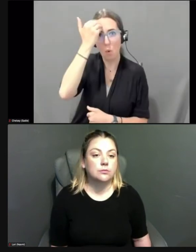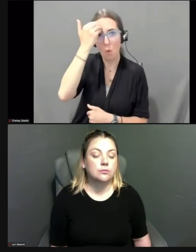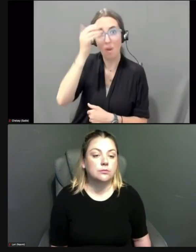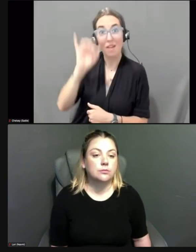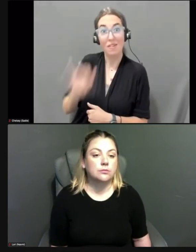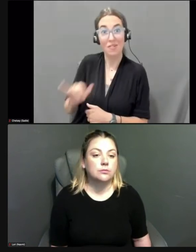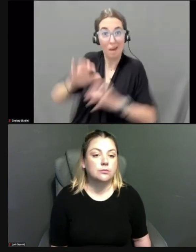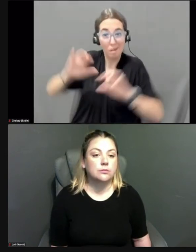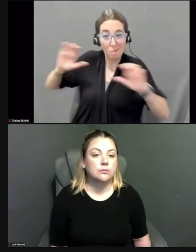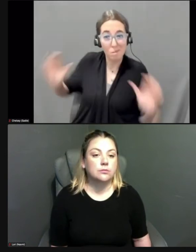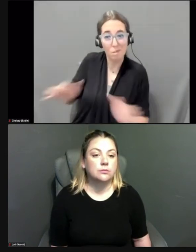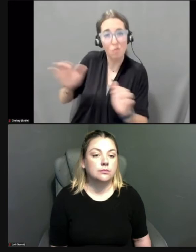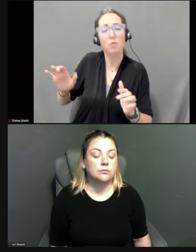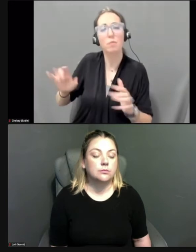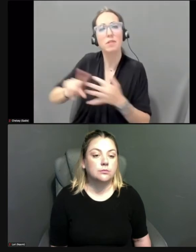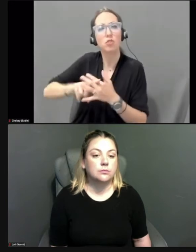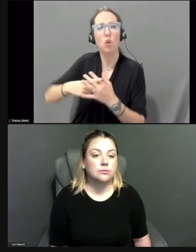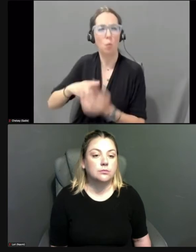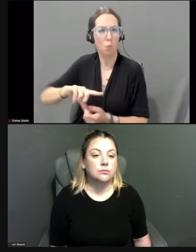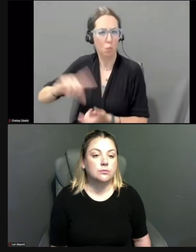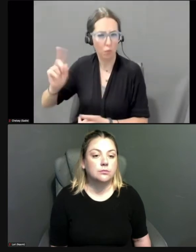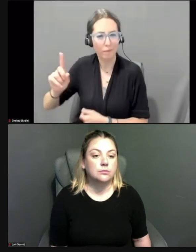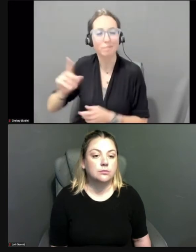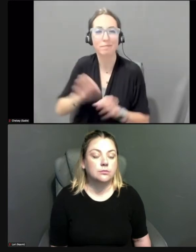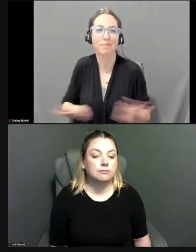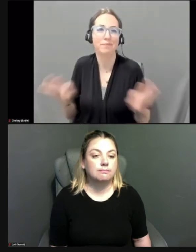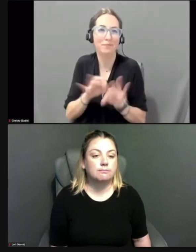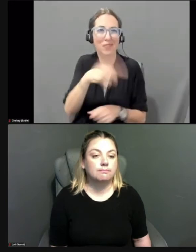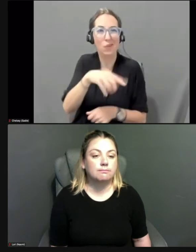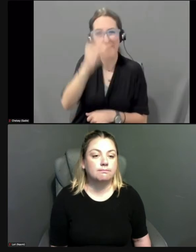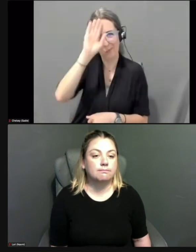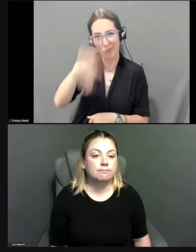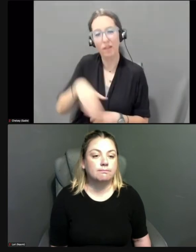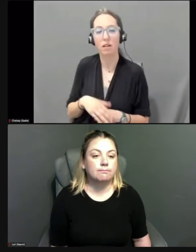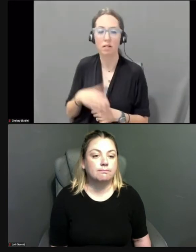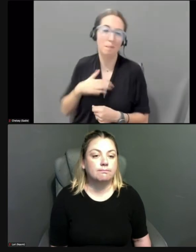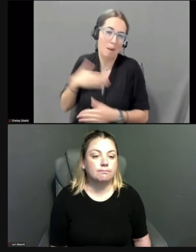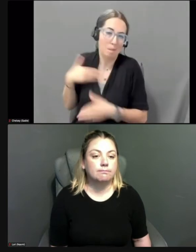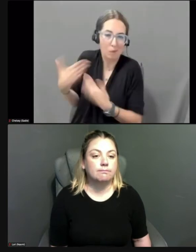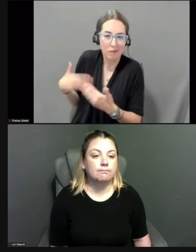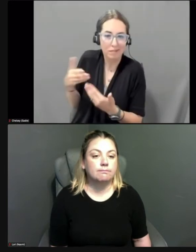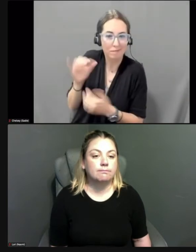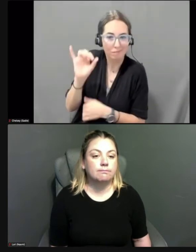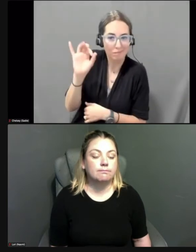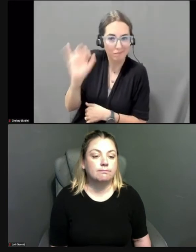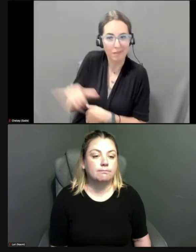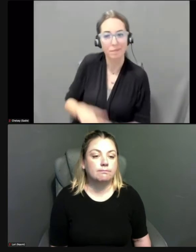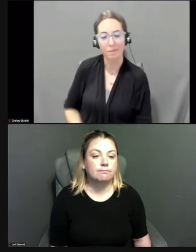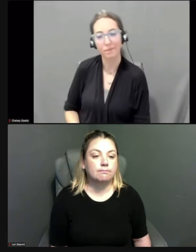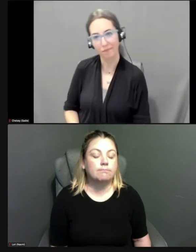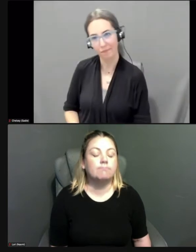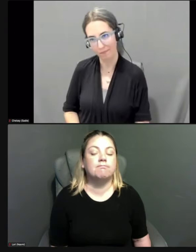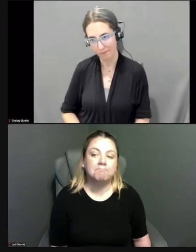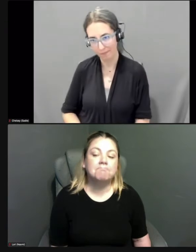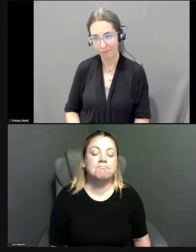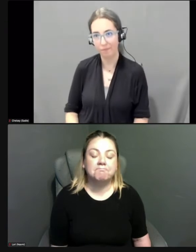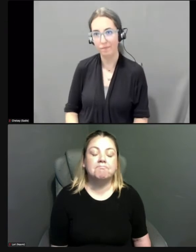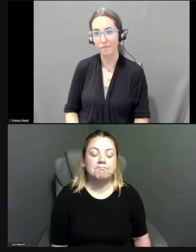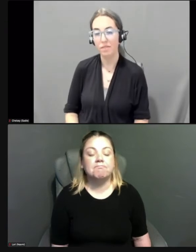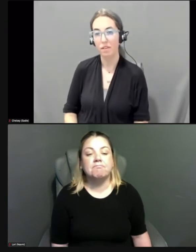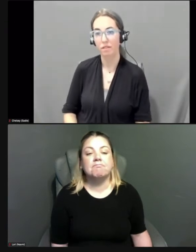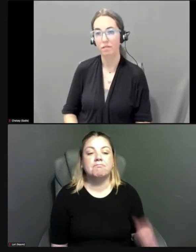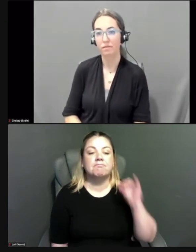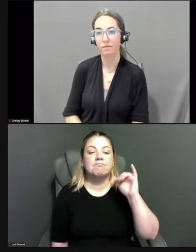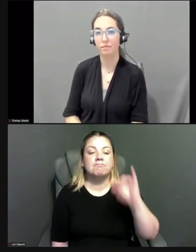of thing. But I mean, that was my process anyway. Yeah, for sure. And honestly, I think that's very, very reflective of